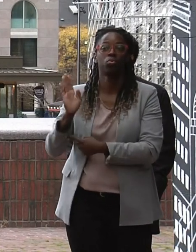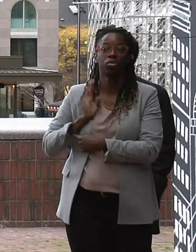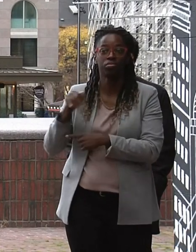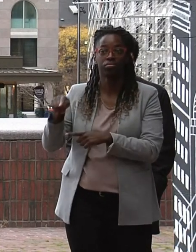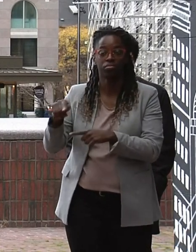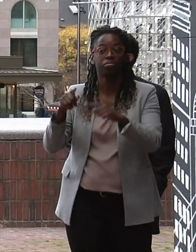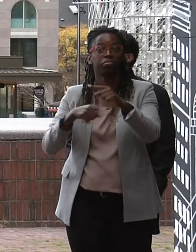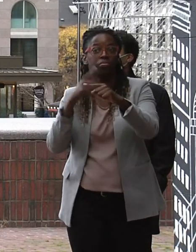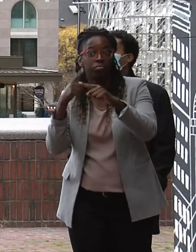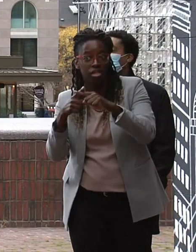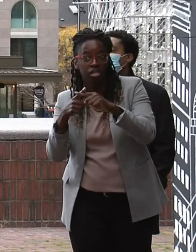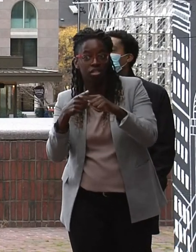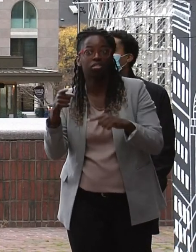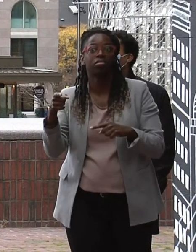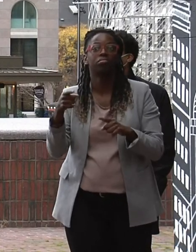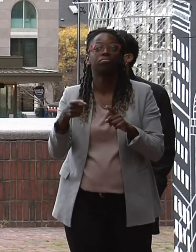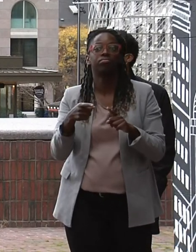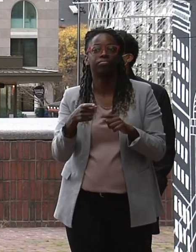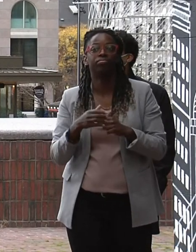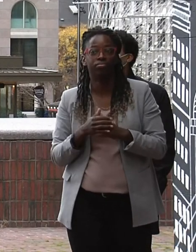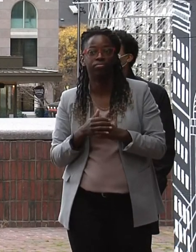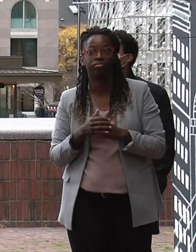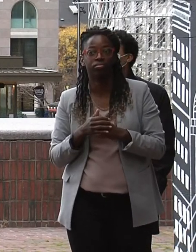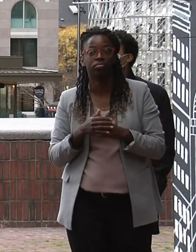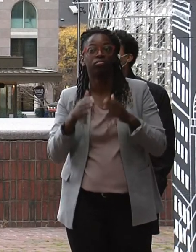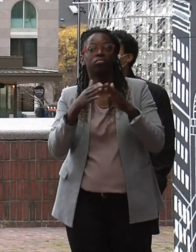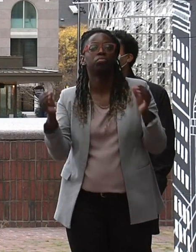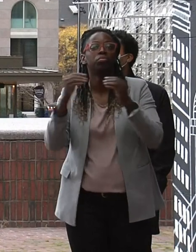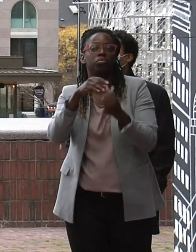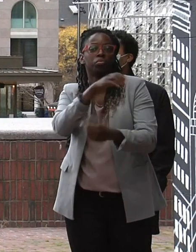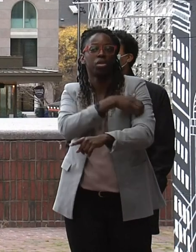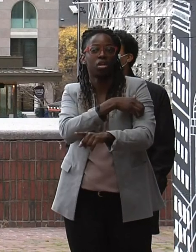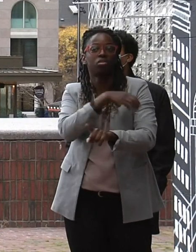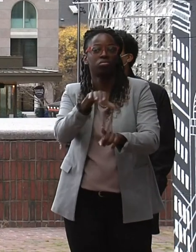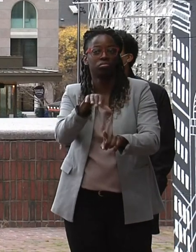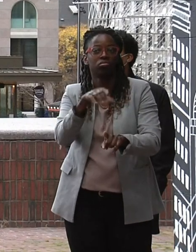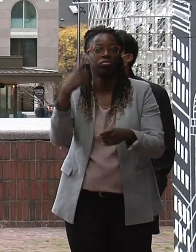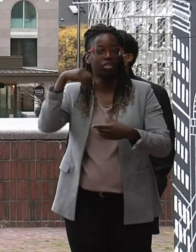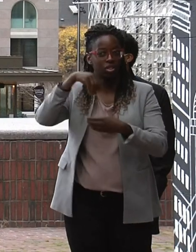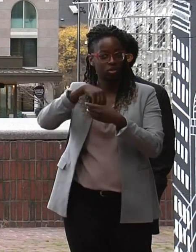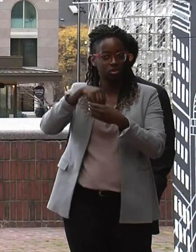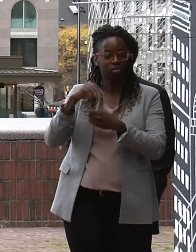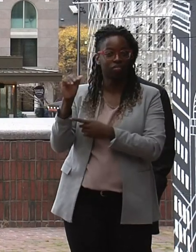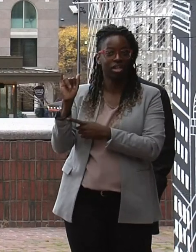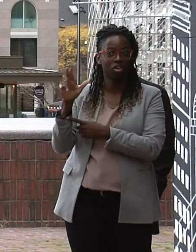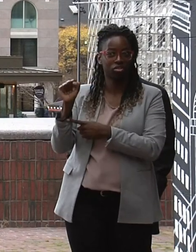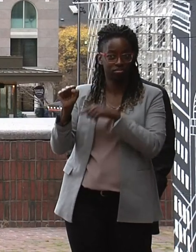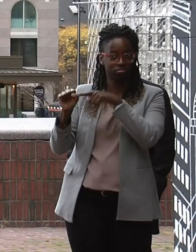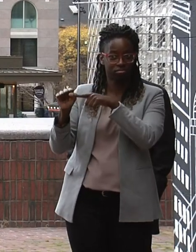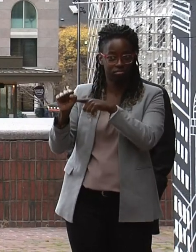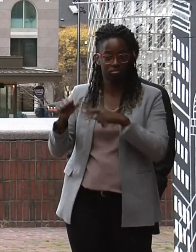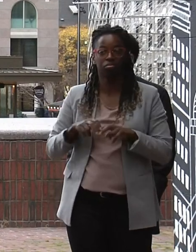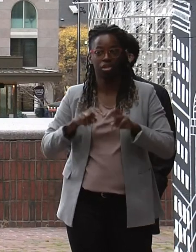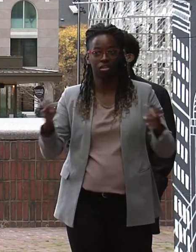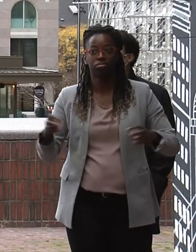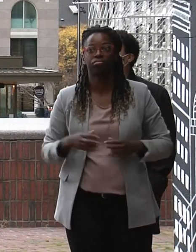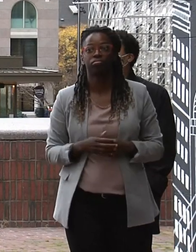power of the Internal Affairs Oversight Panel, as well as finally moving